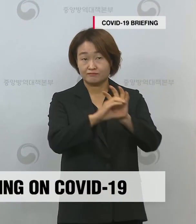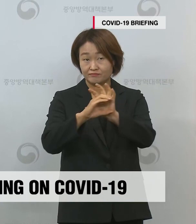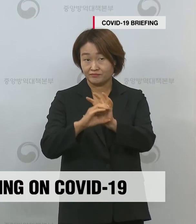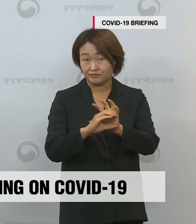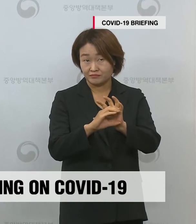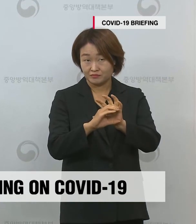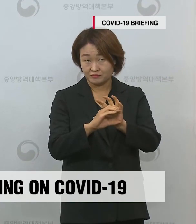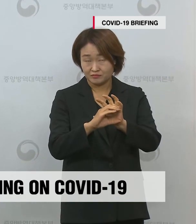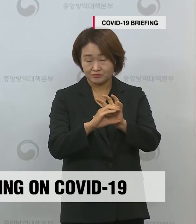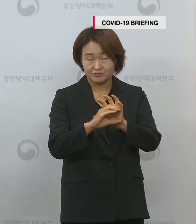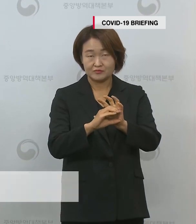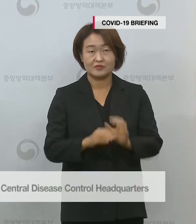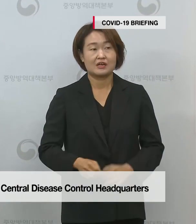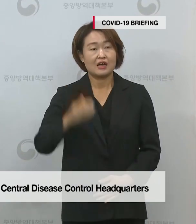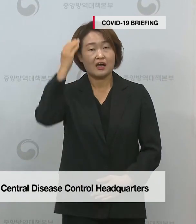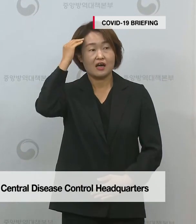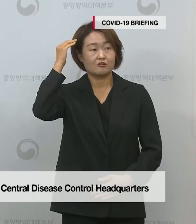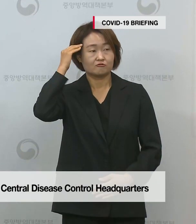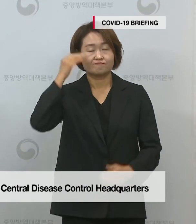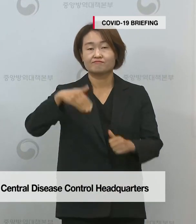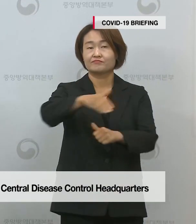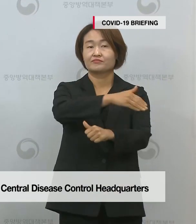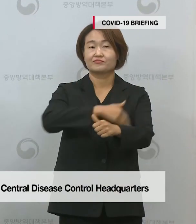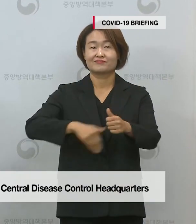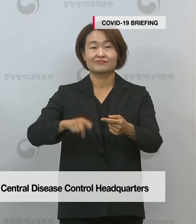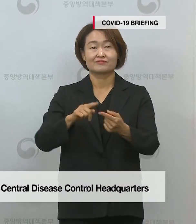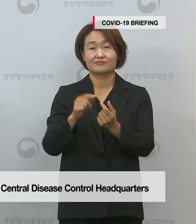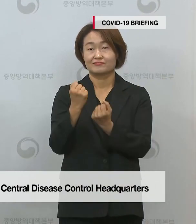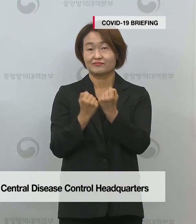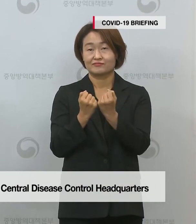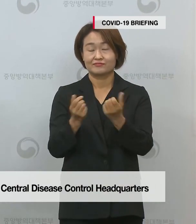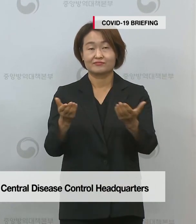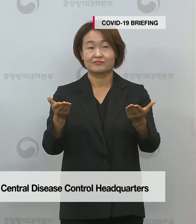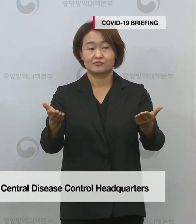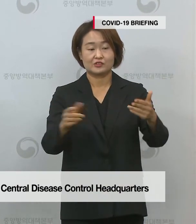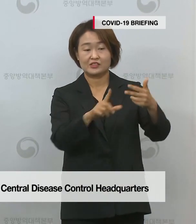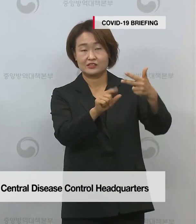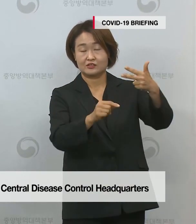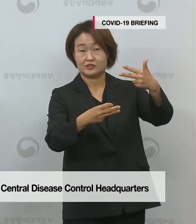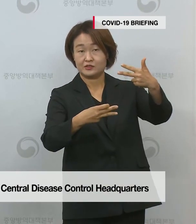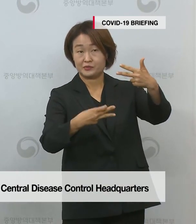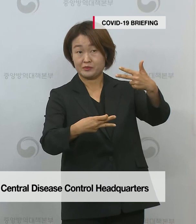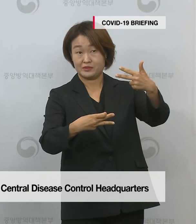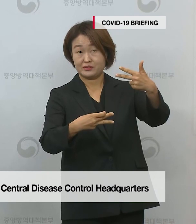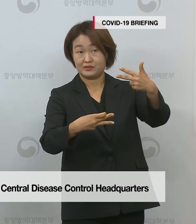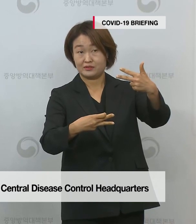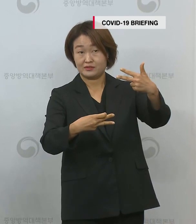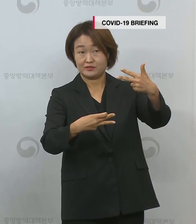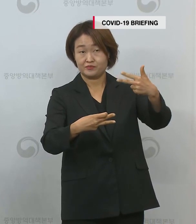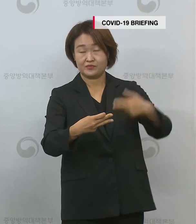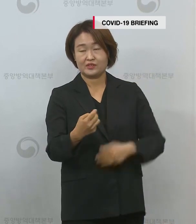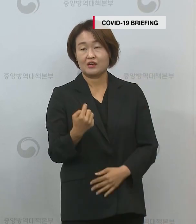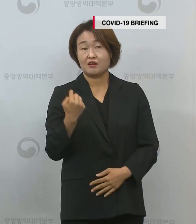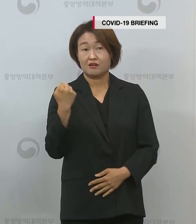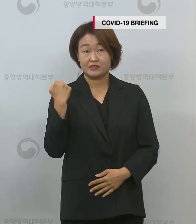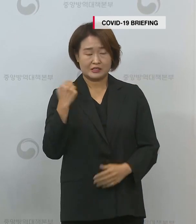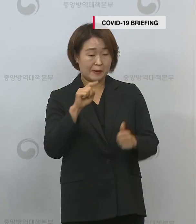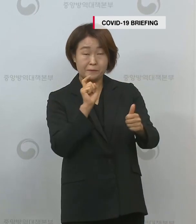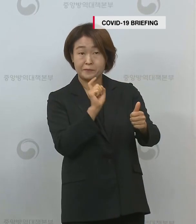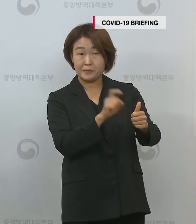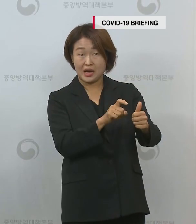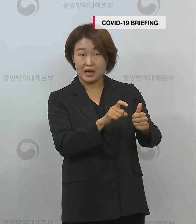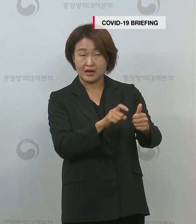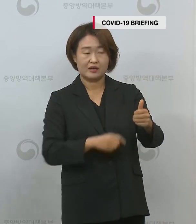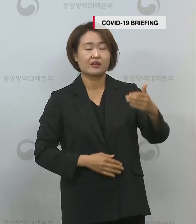Let us now begin our regular briefing on the COVID-19 response here in South Korea. As of July 13th, today